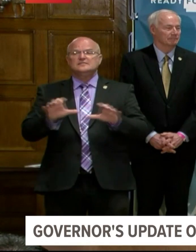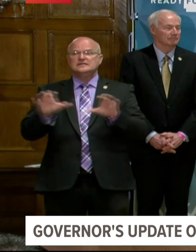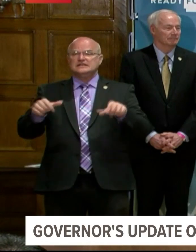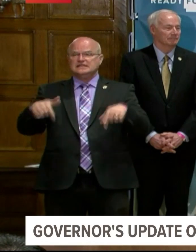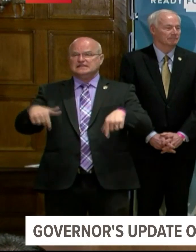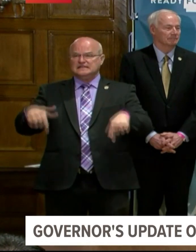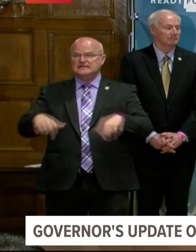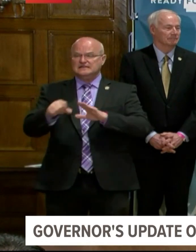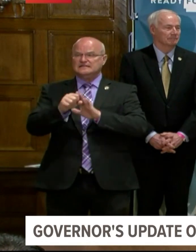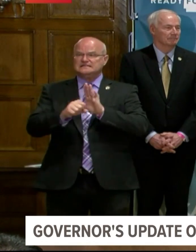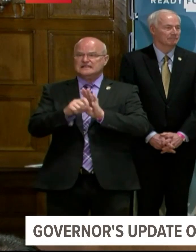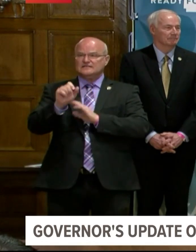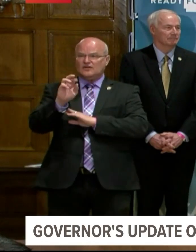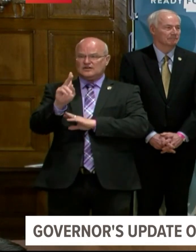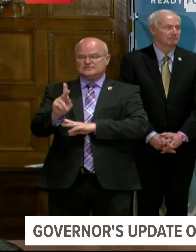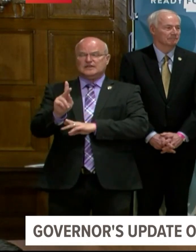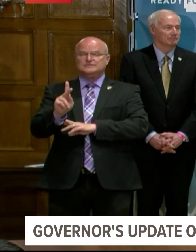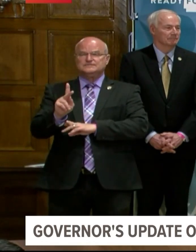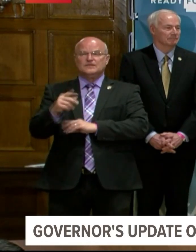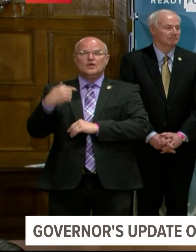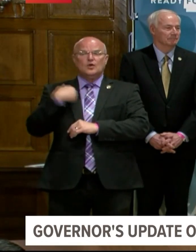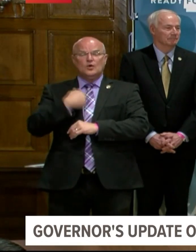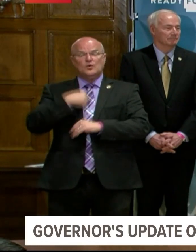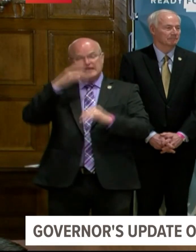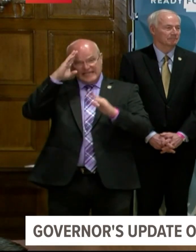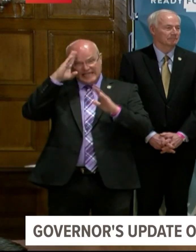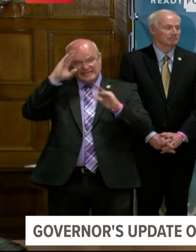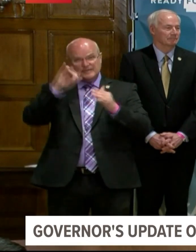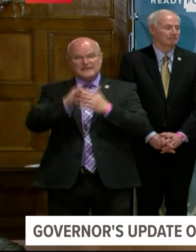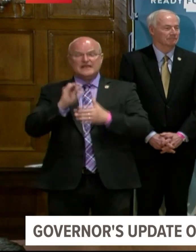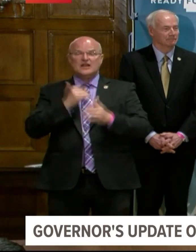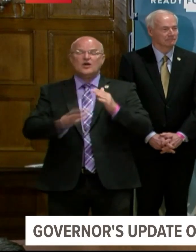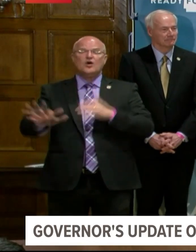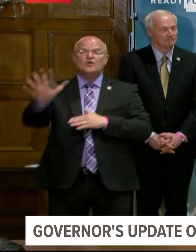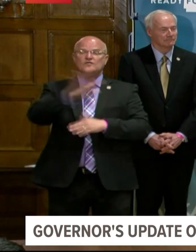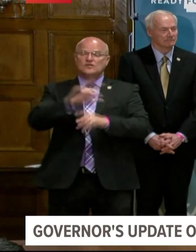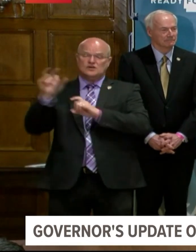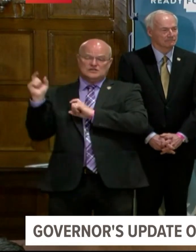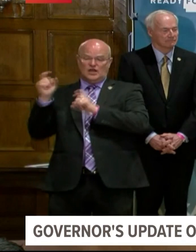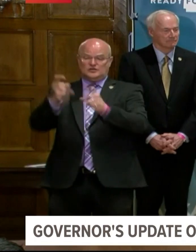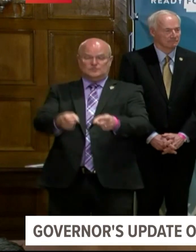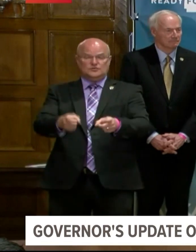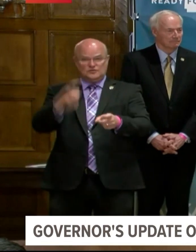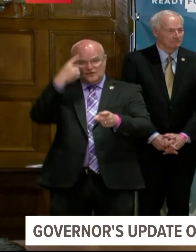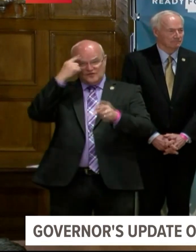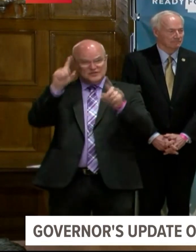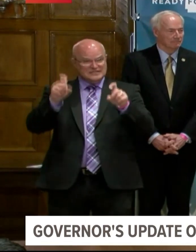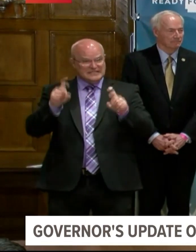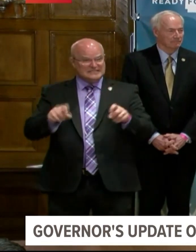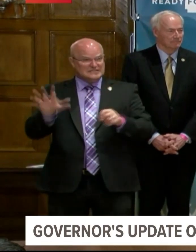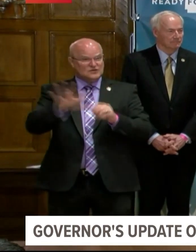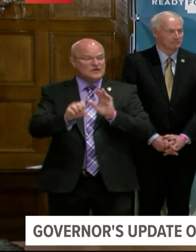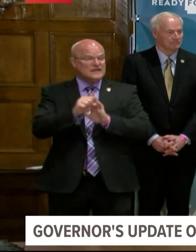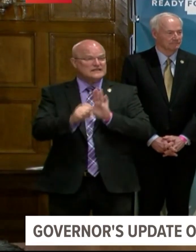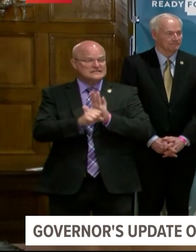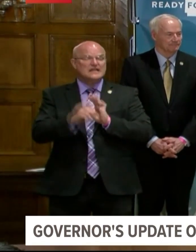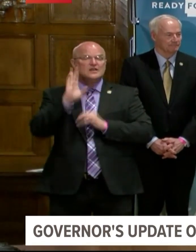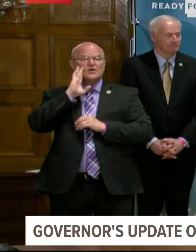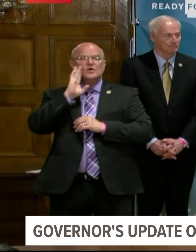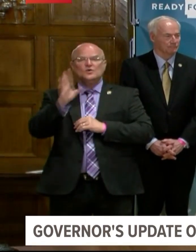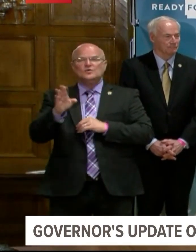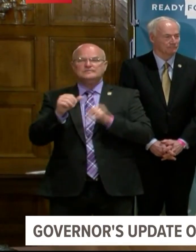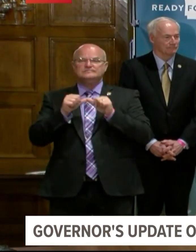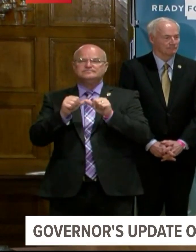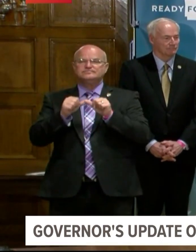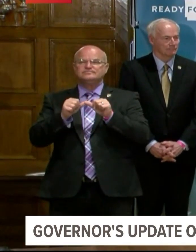that have been done across the state, and we anticipate that our overall contribution to testing across the state